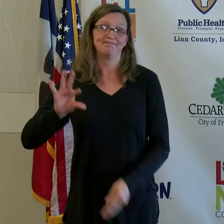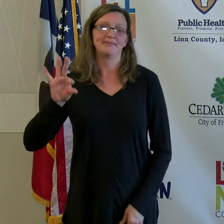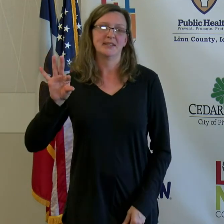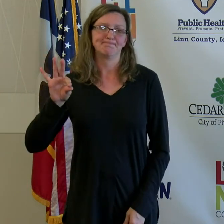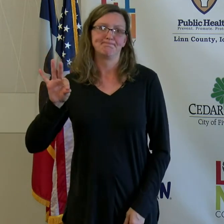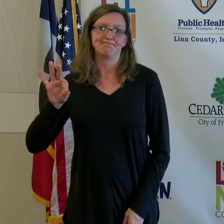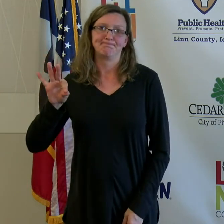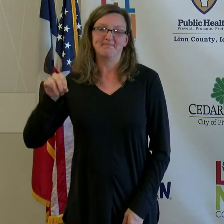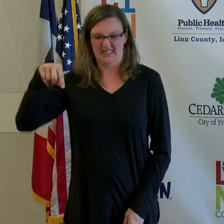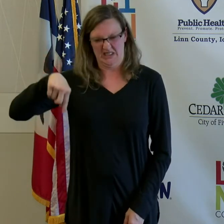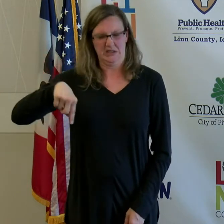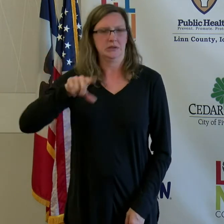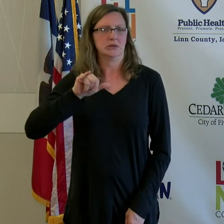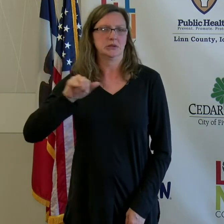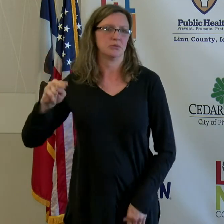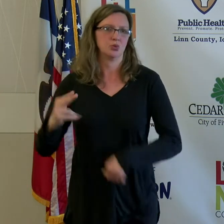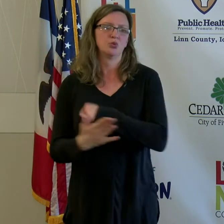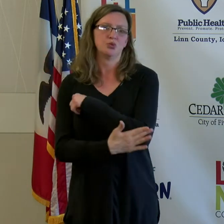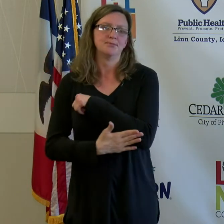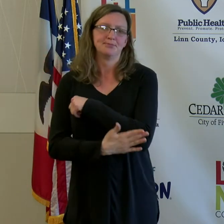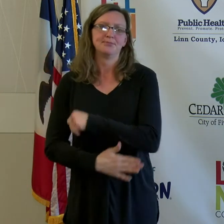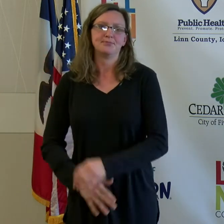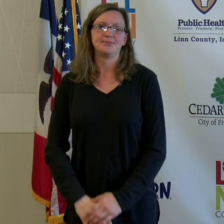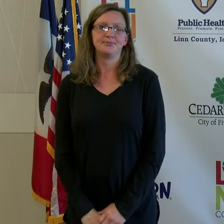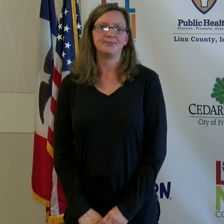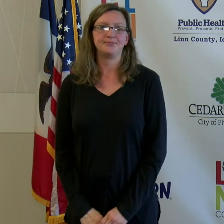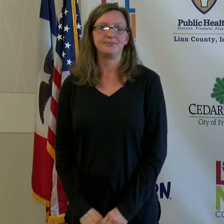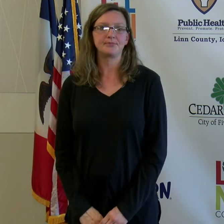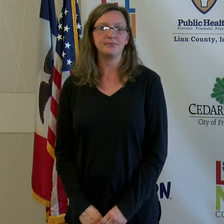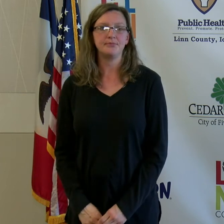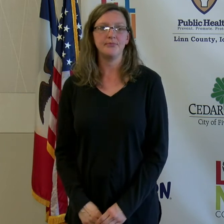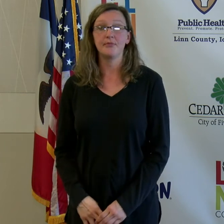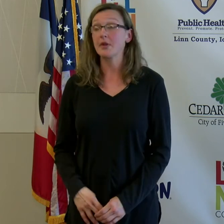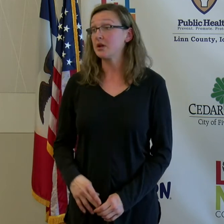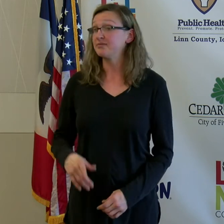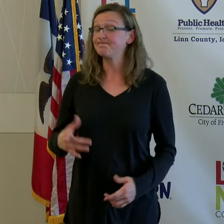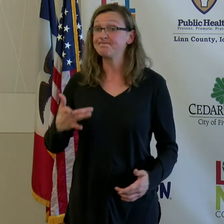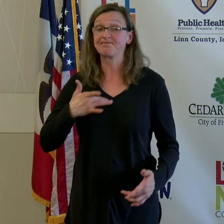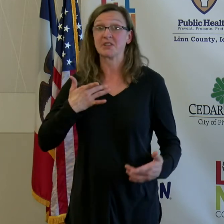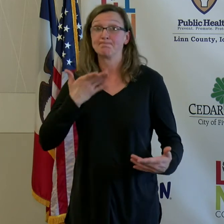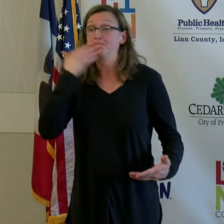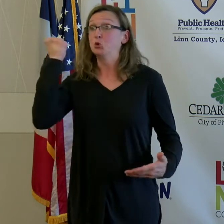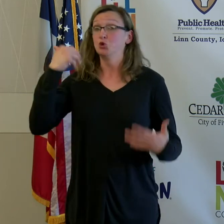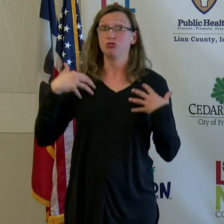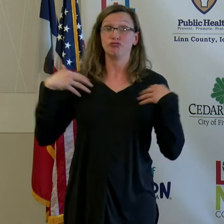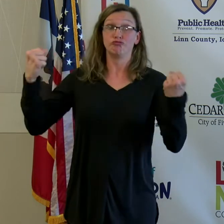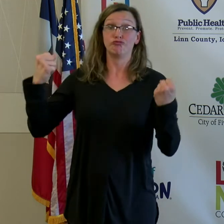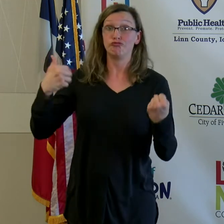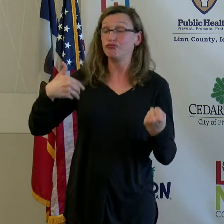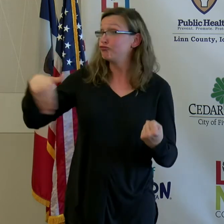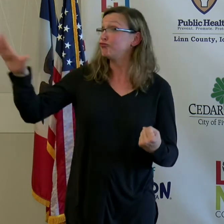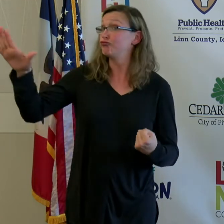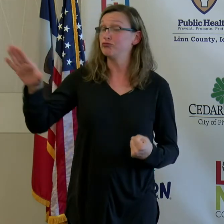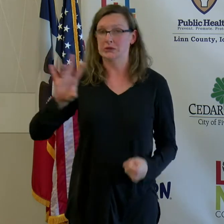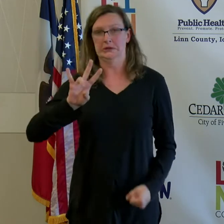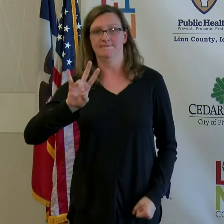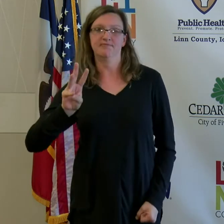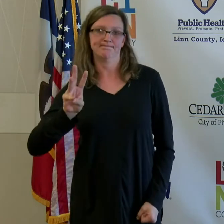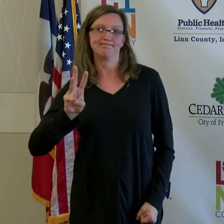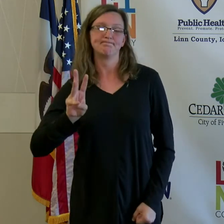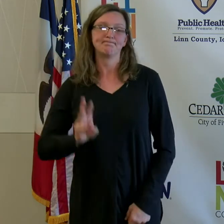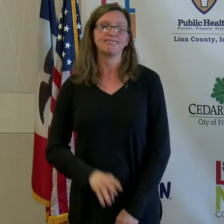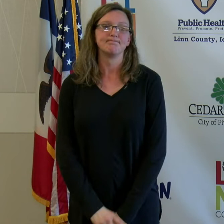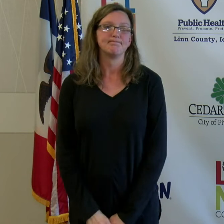76 individuals have recovered from COVID-19 within our county. The Iowa Department of Public